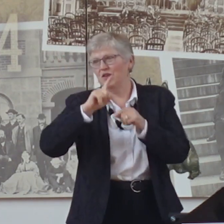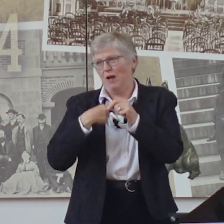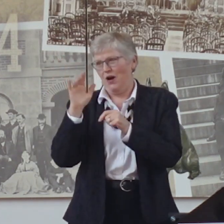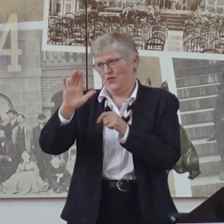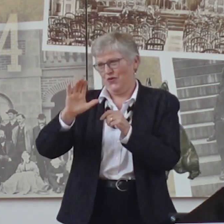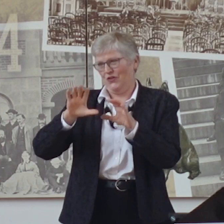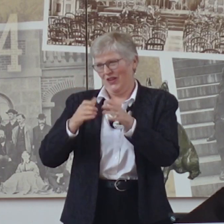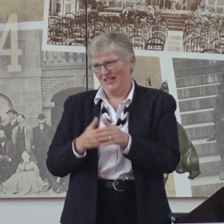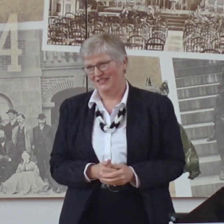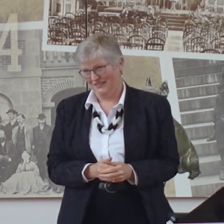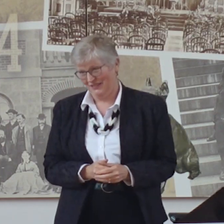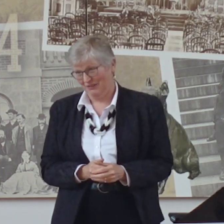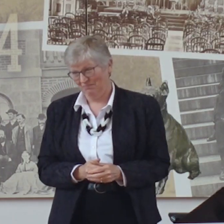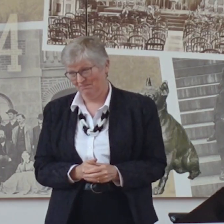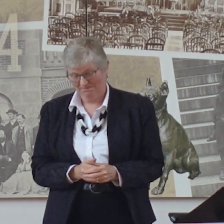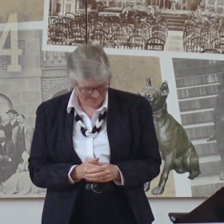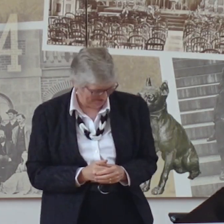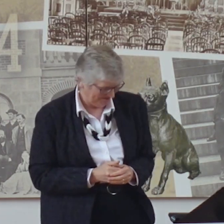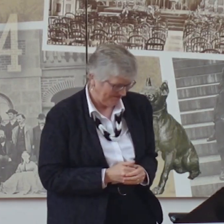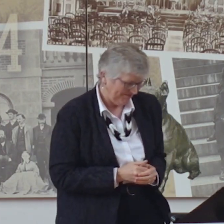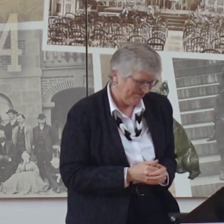They would rave about classes.